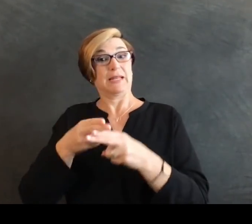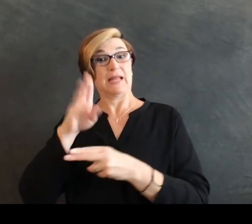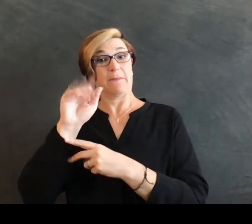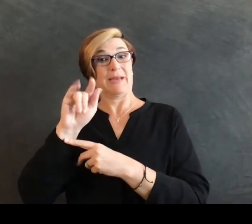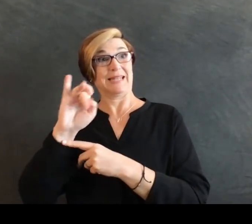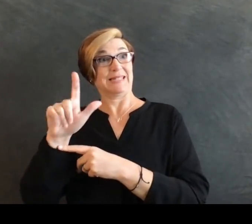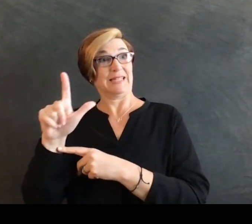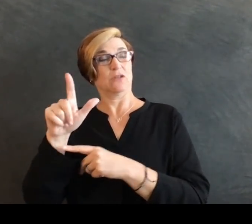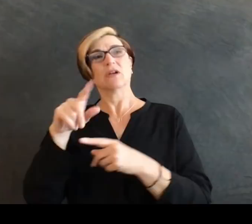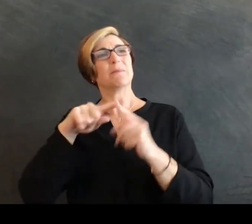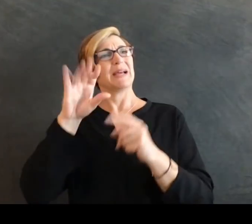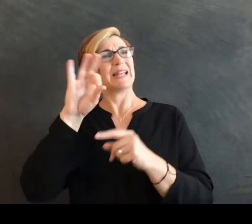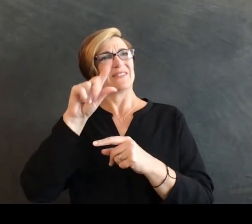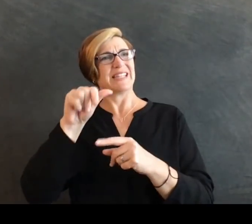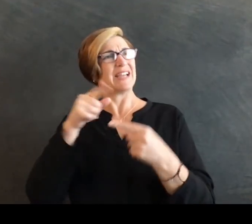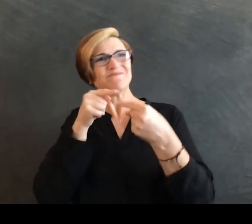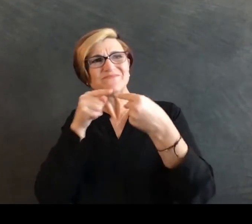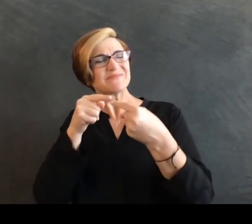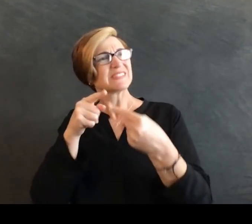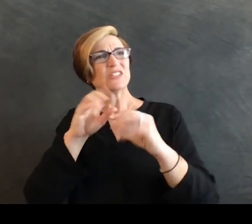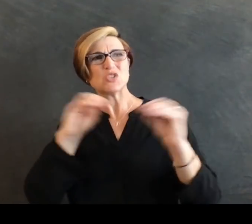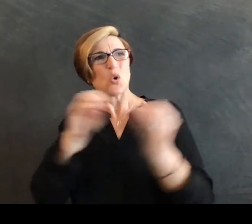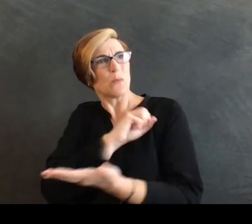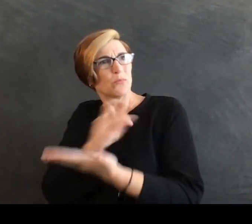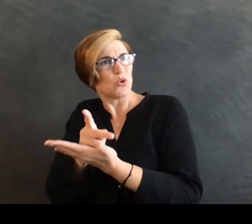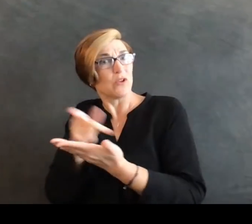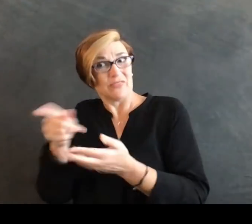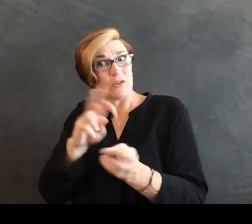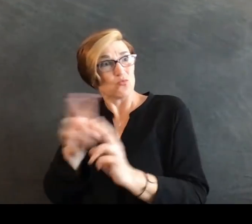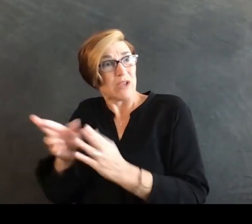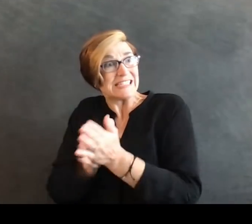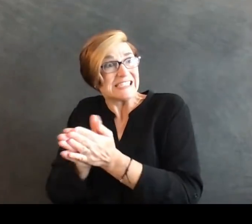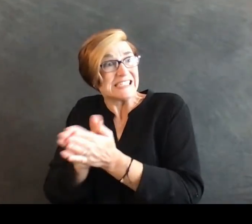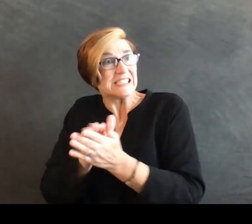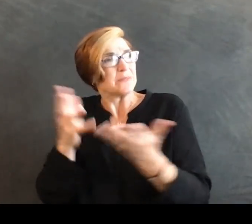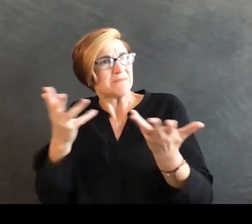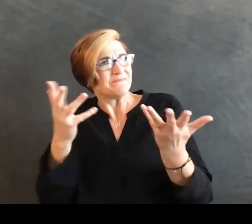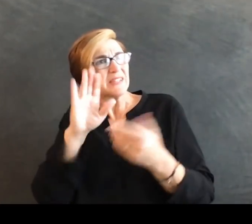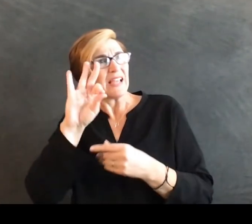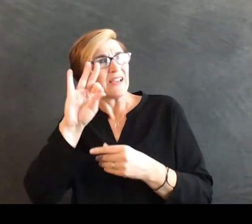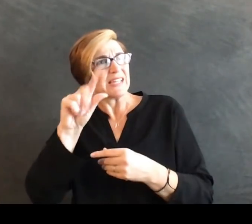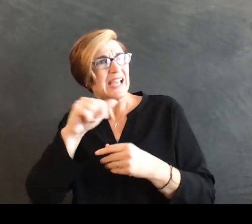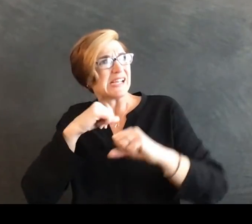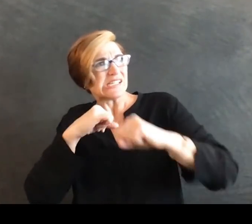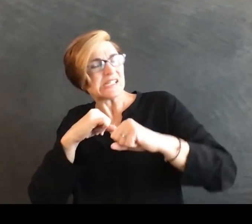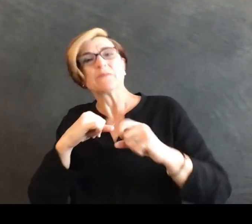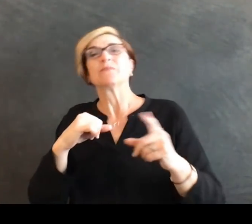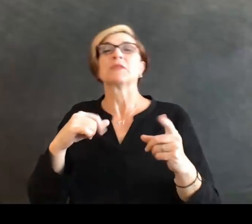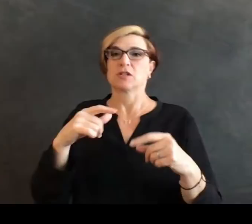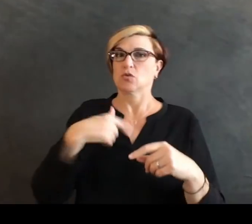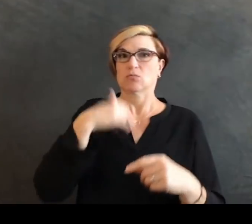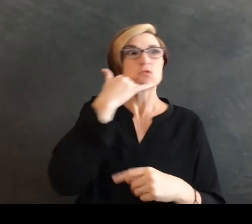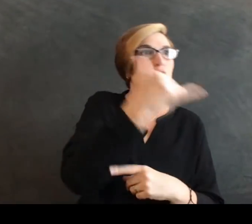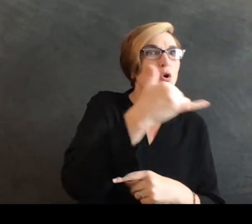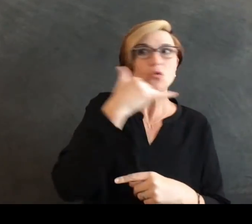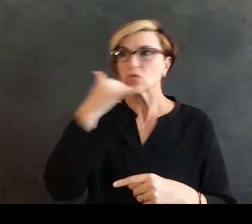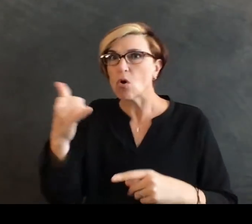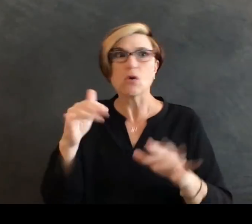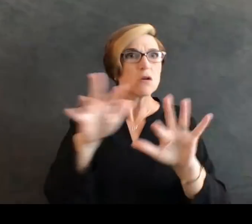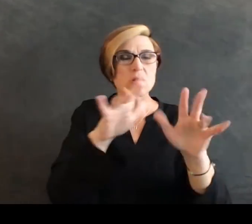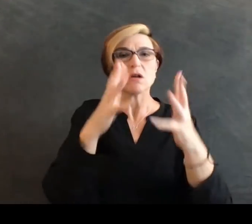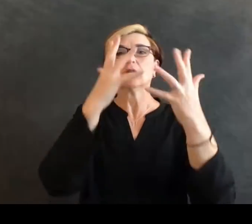and I called up Dr. Hahn, and within a very short period of time, they got the approval. Steve, we really appreciate it. I want to thank